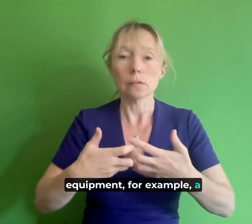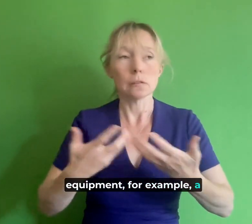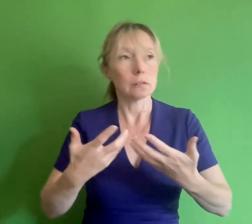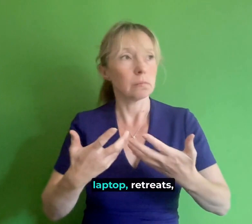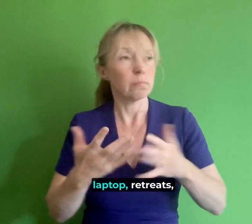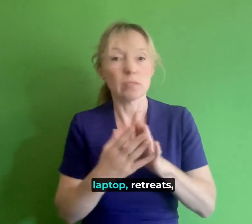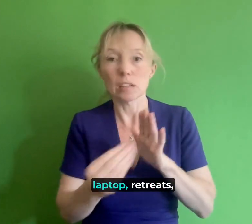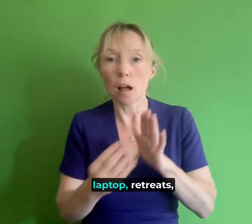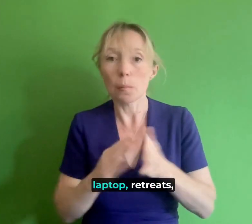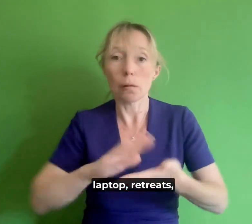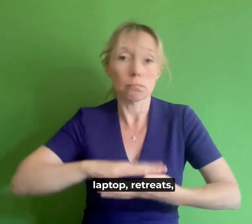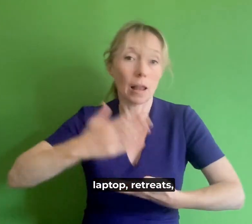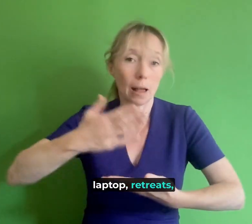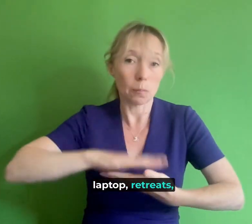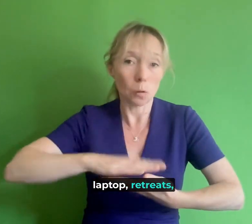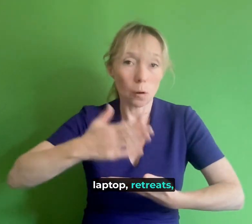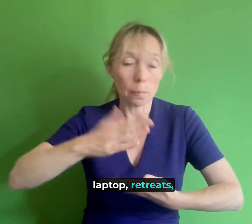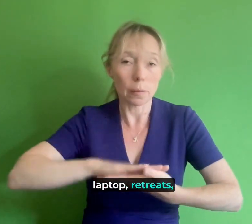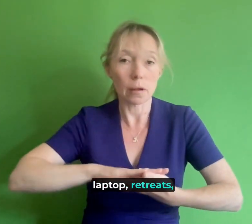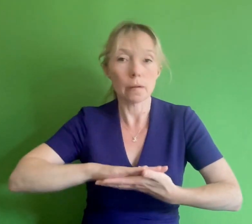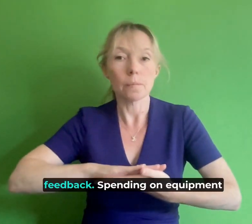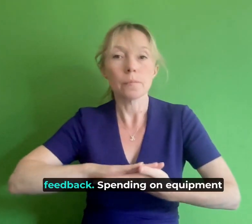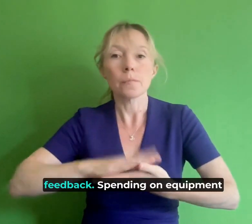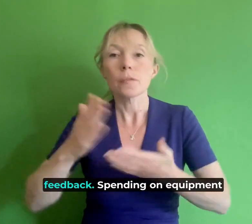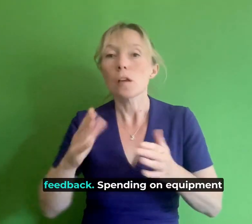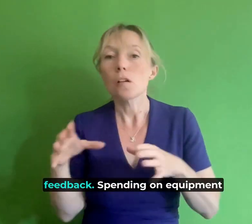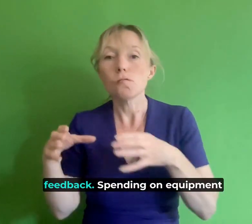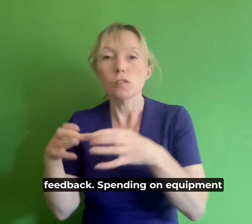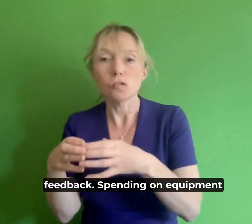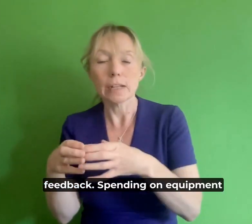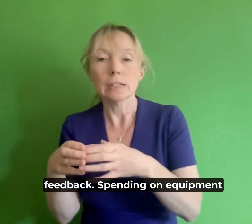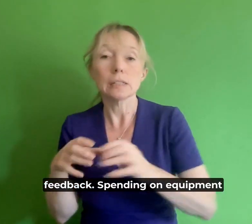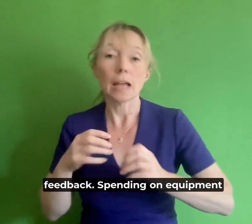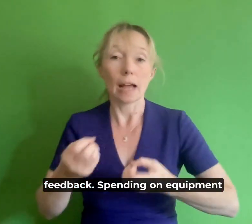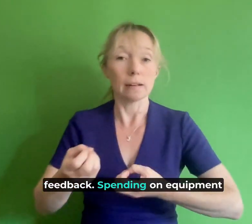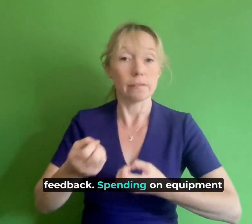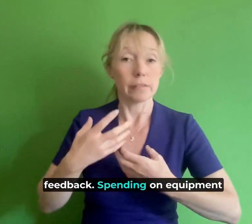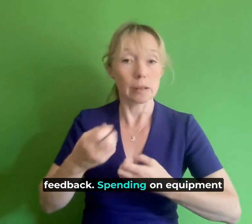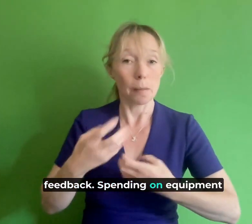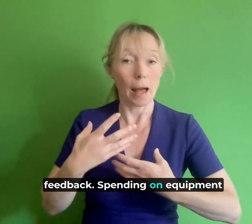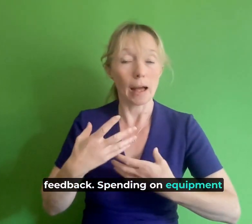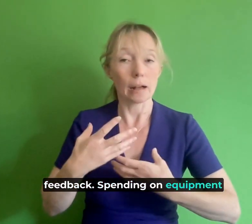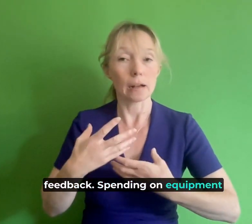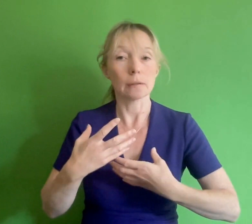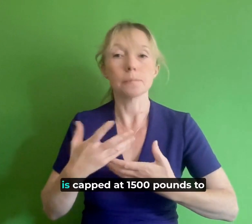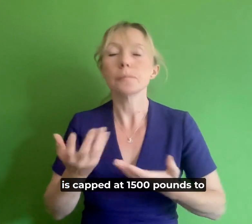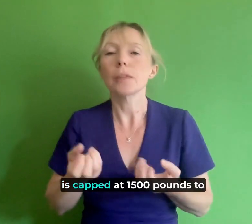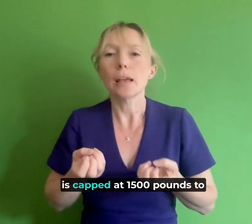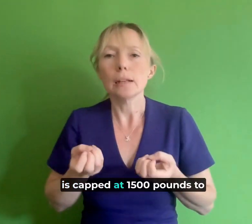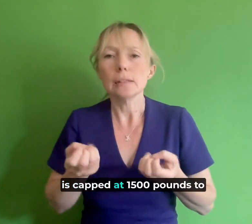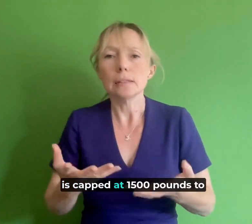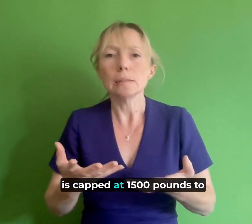a laptop, retreats, feedback. Spending on equipment is capped at